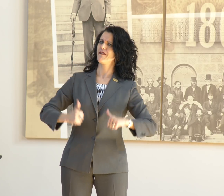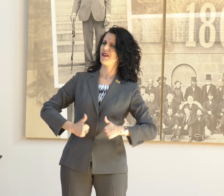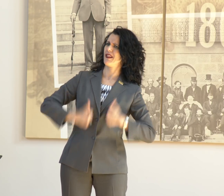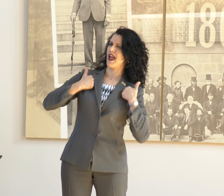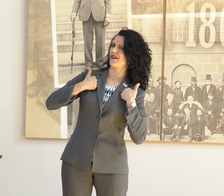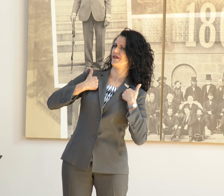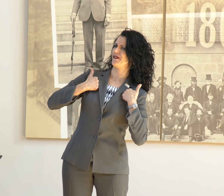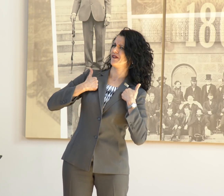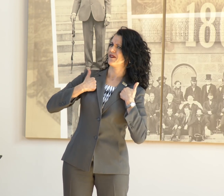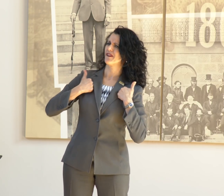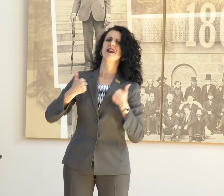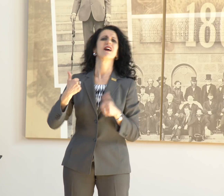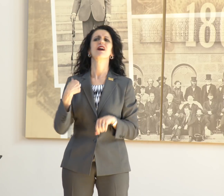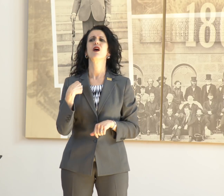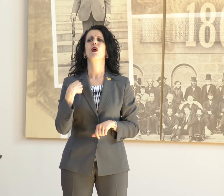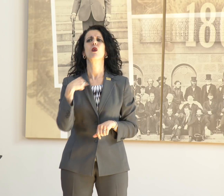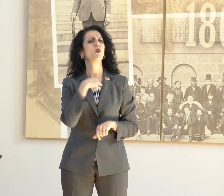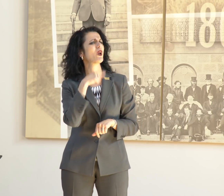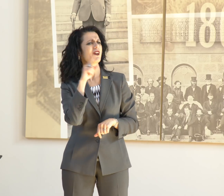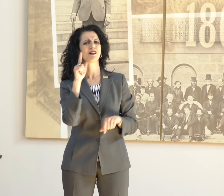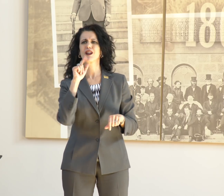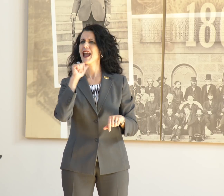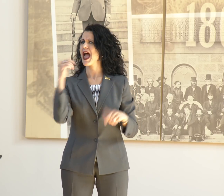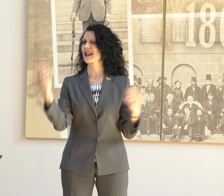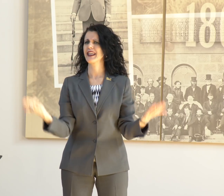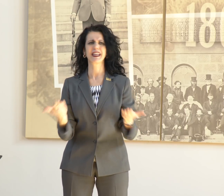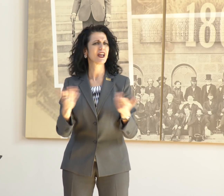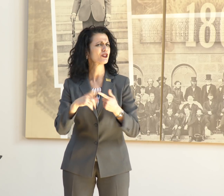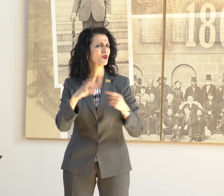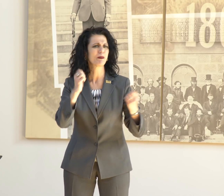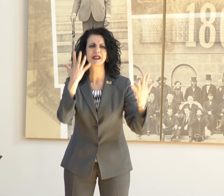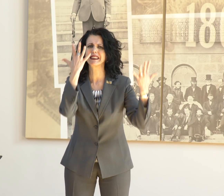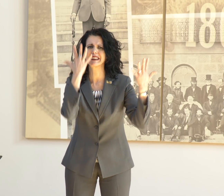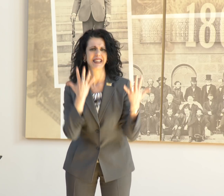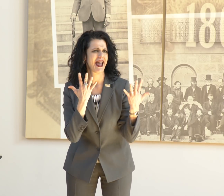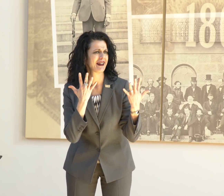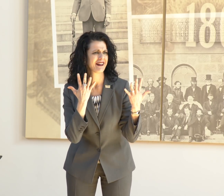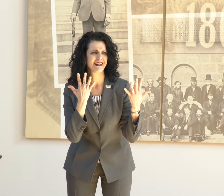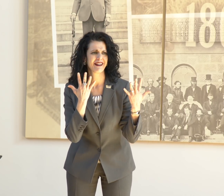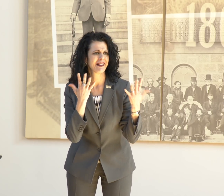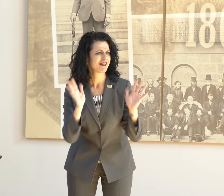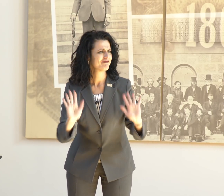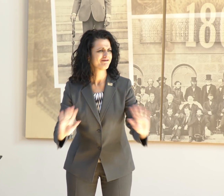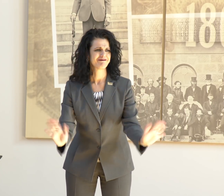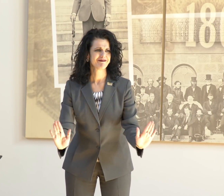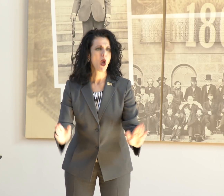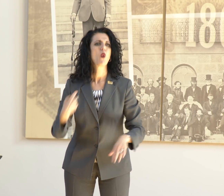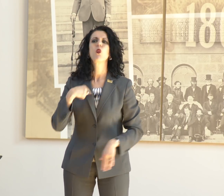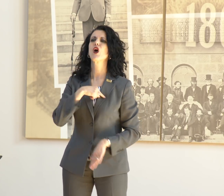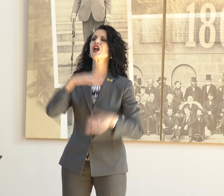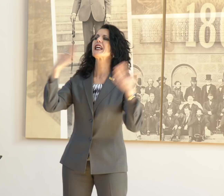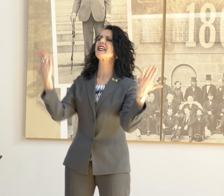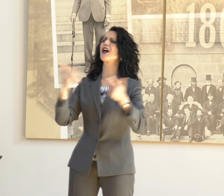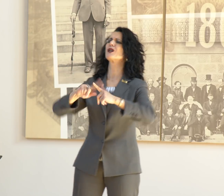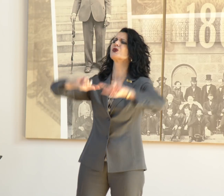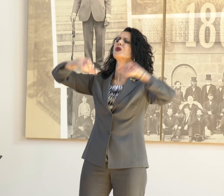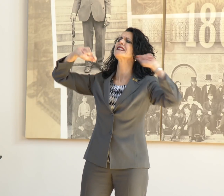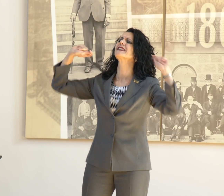This is truly a celebration of life. We are not here to be sad, but